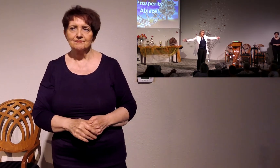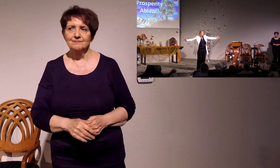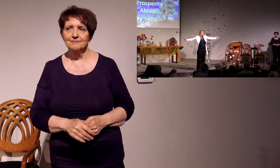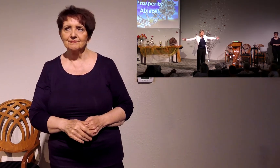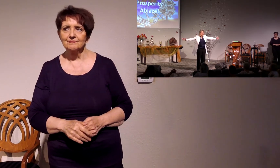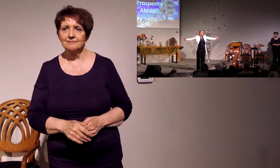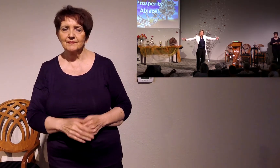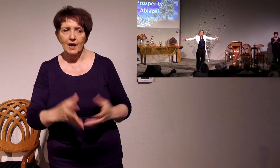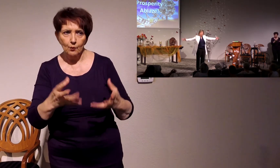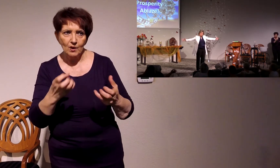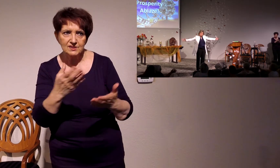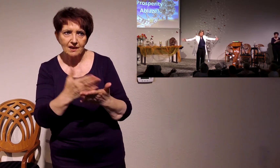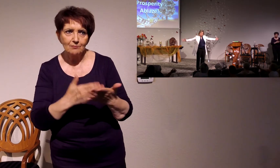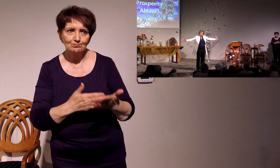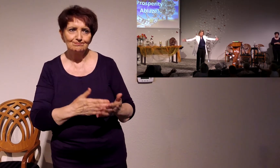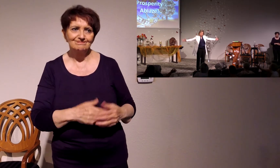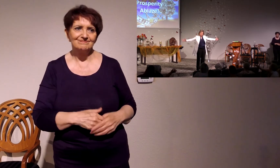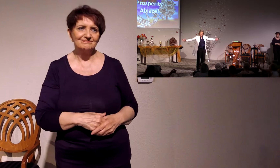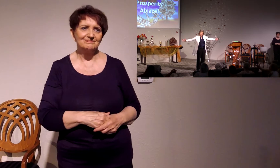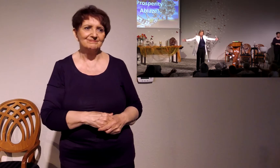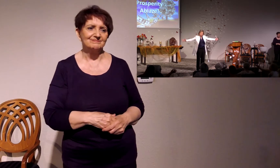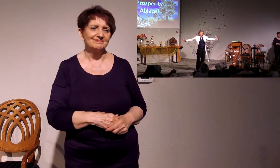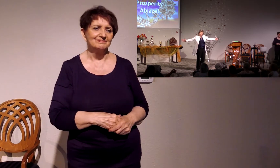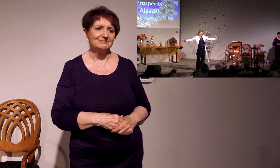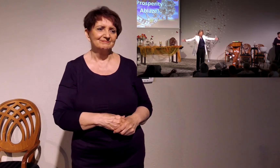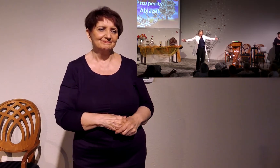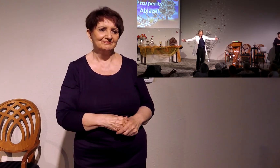And I want me some of that.